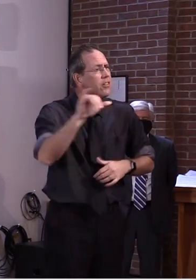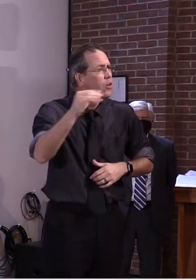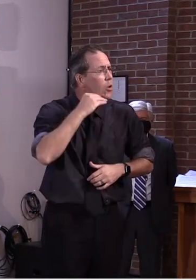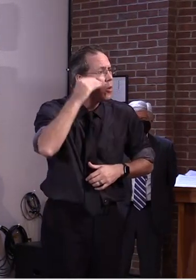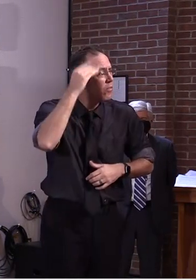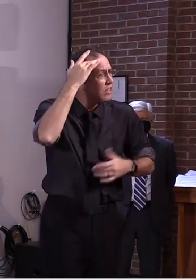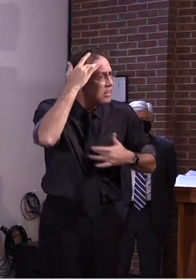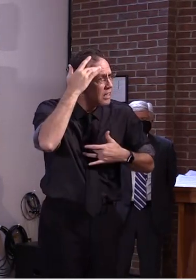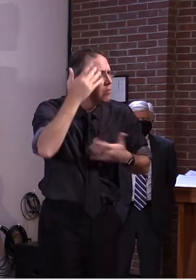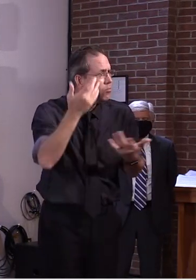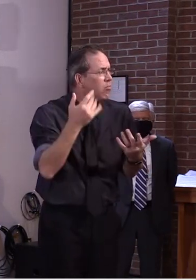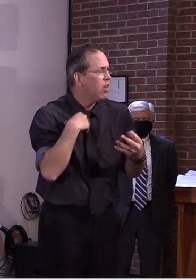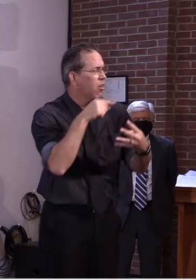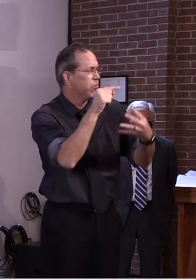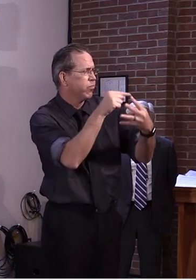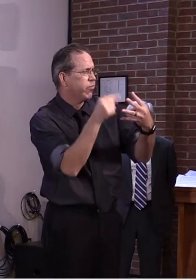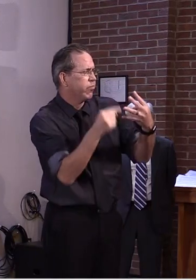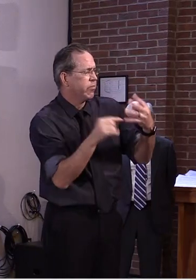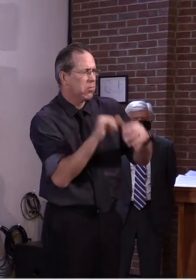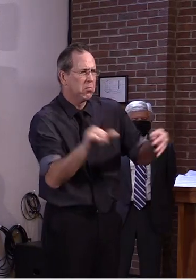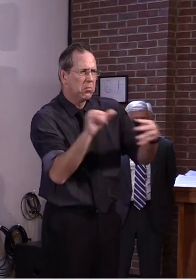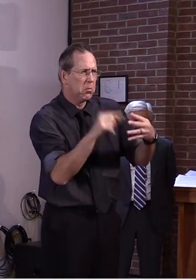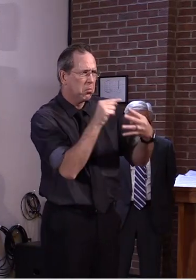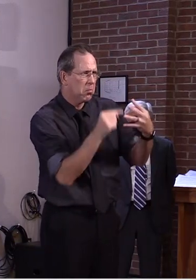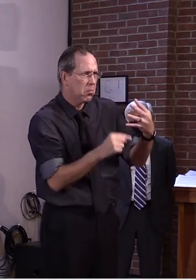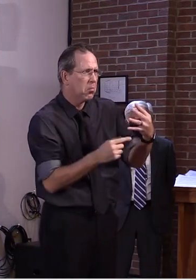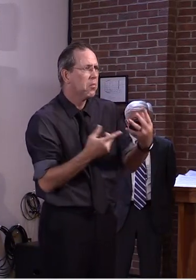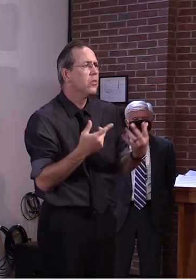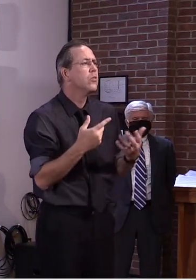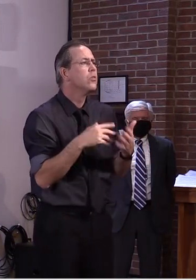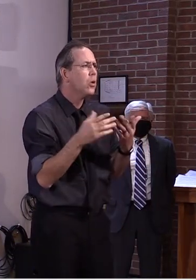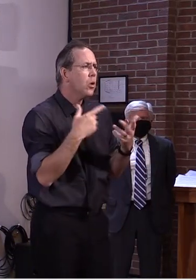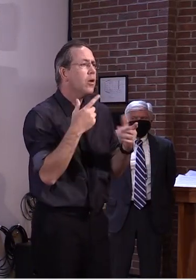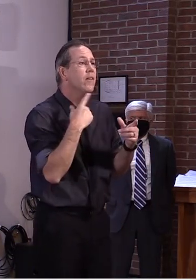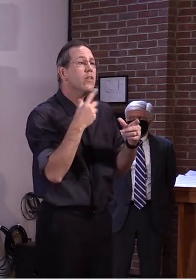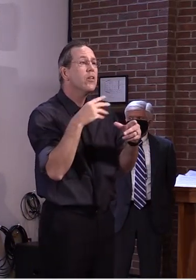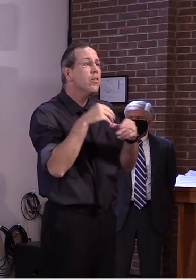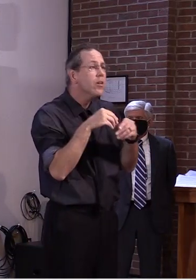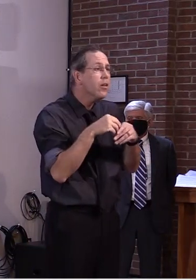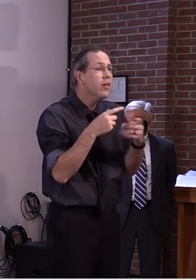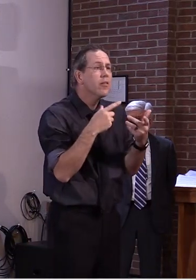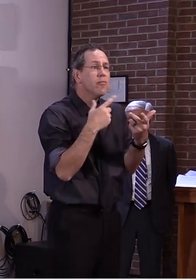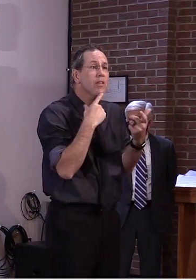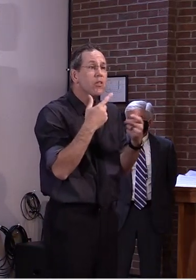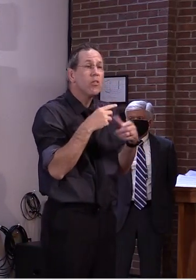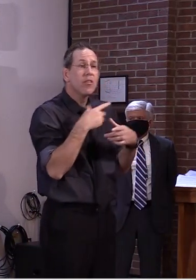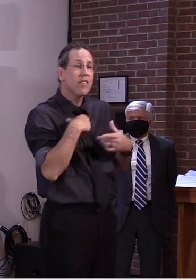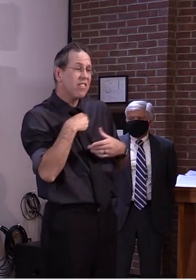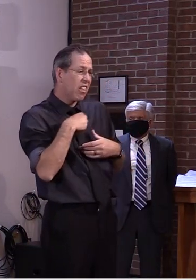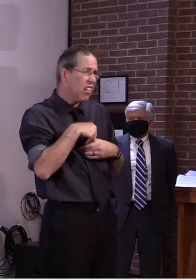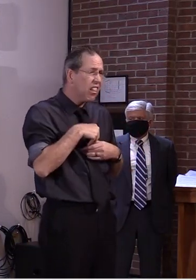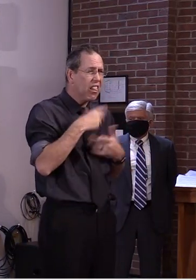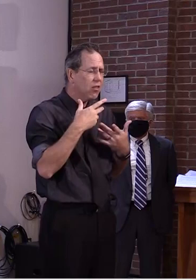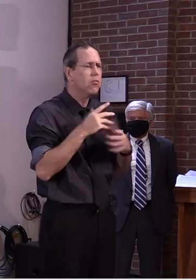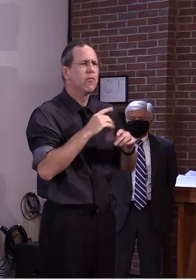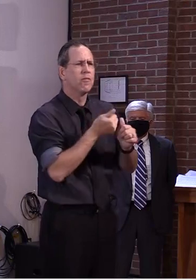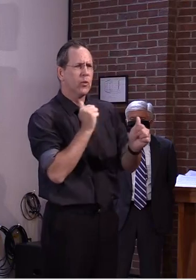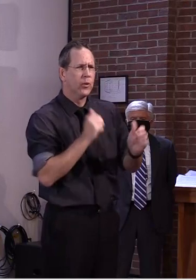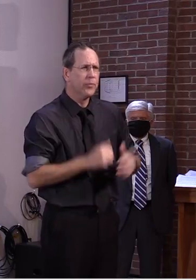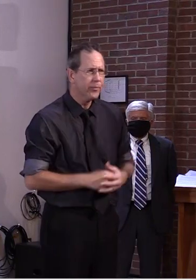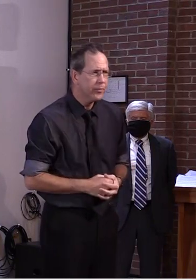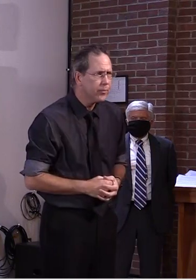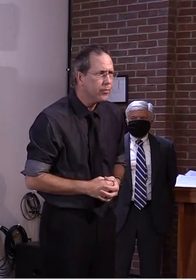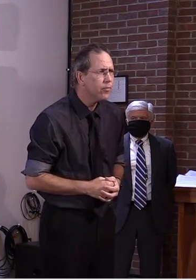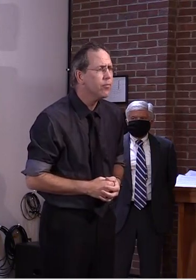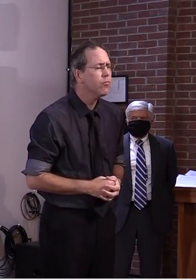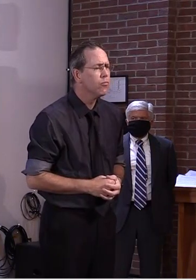crowded spaces, especially indoor spaces, washing your hands a lot, and staying home when you're sick.